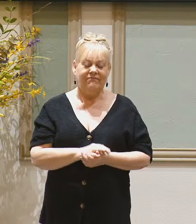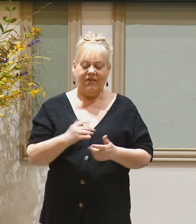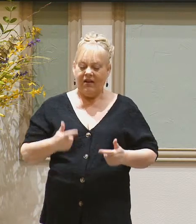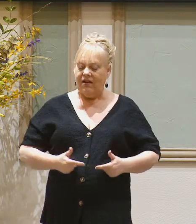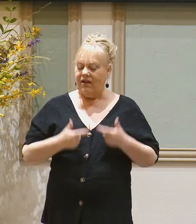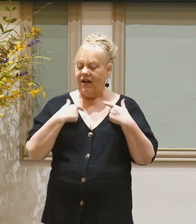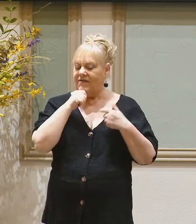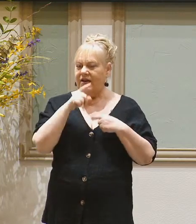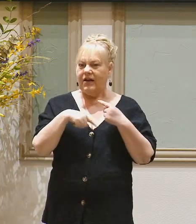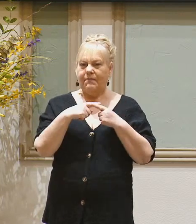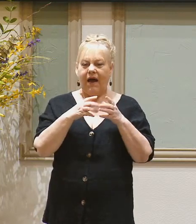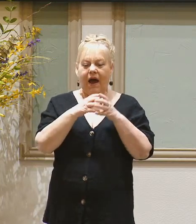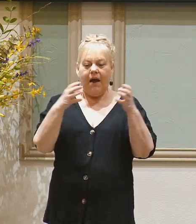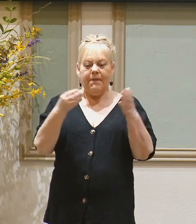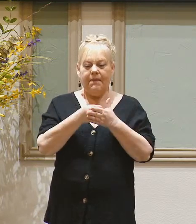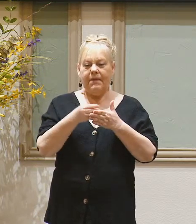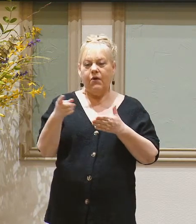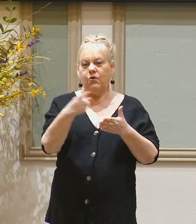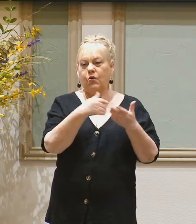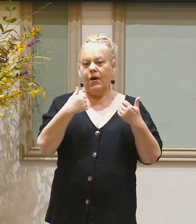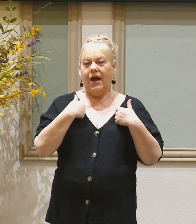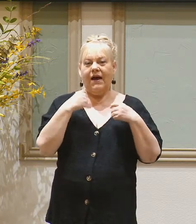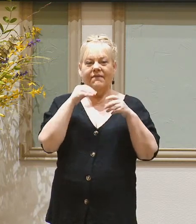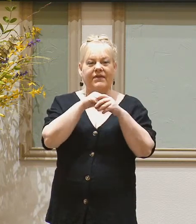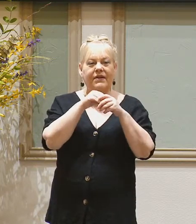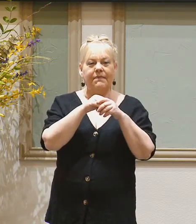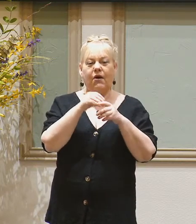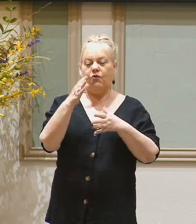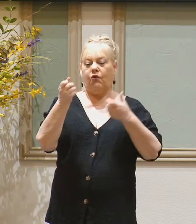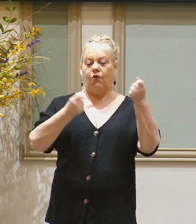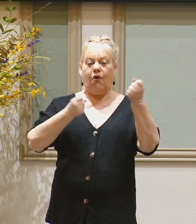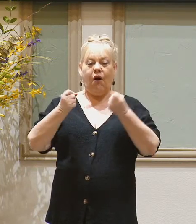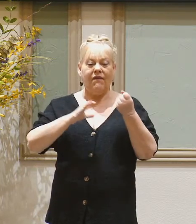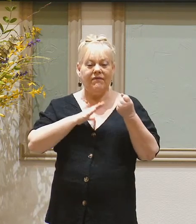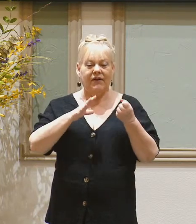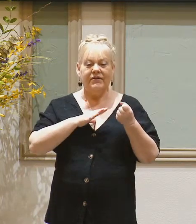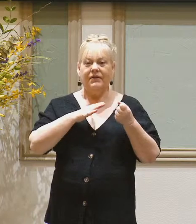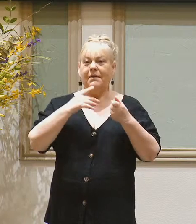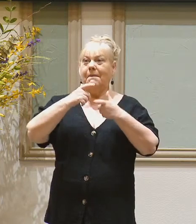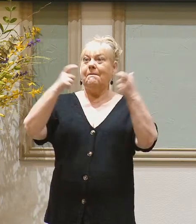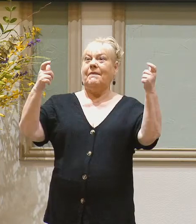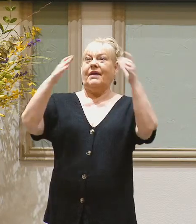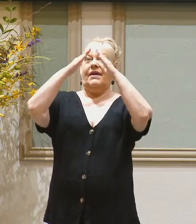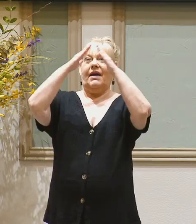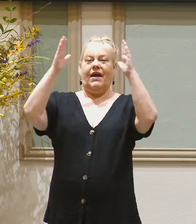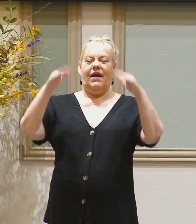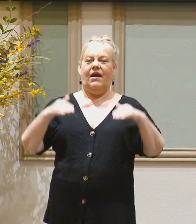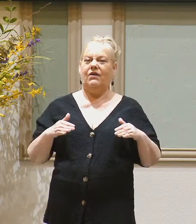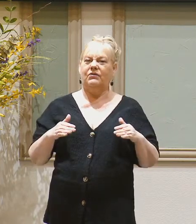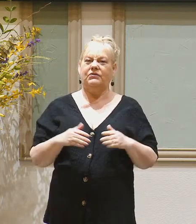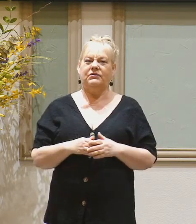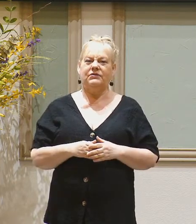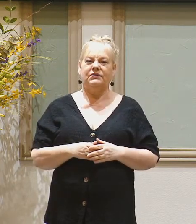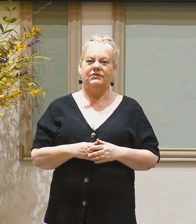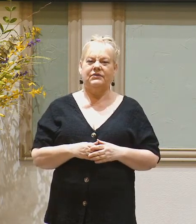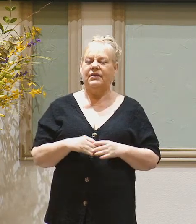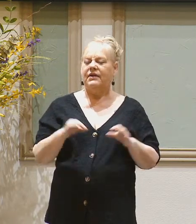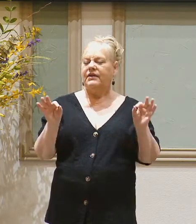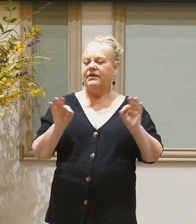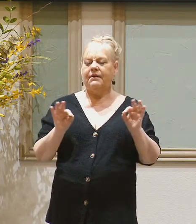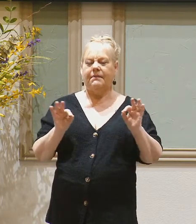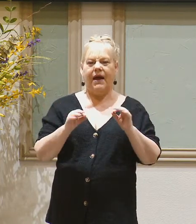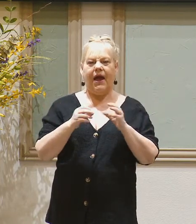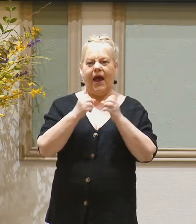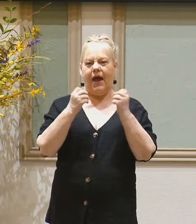Life is not about how much money you have in the bank or what kind of car you drive or how big your house is. It is irrelevant how